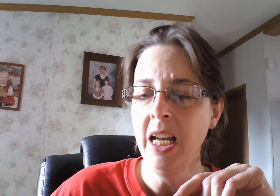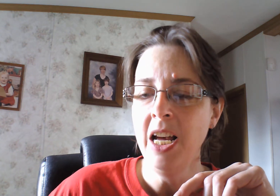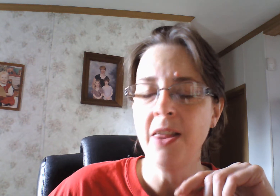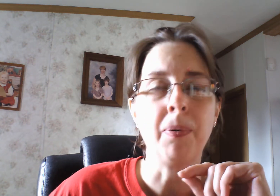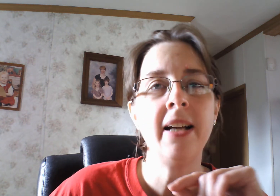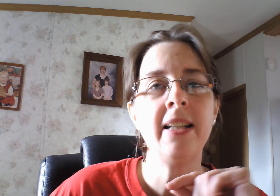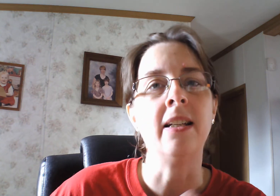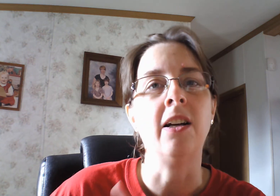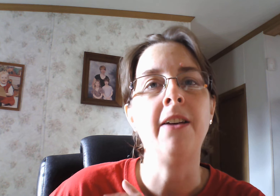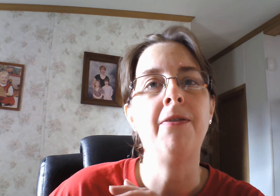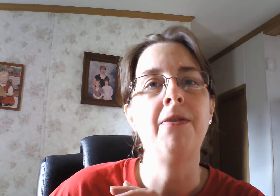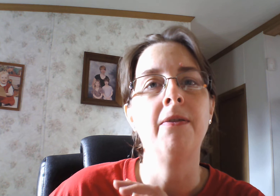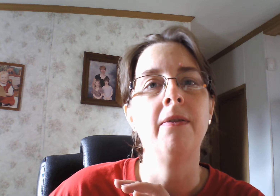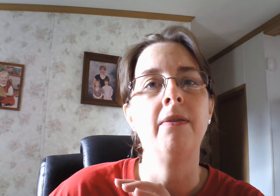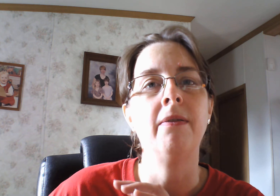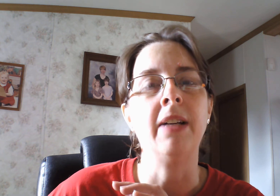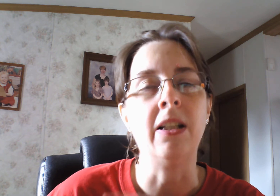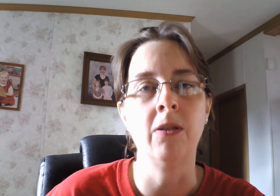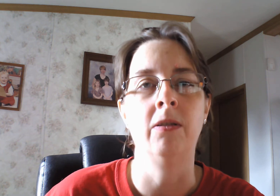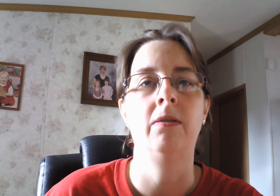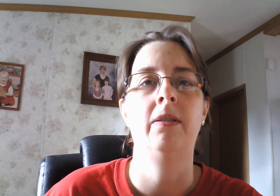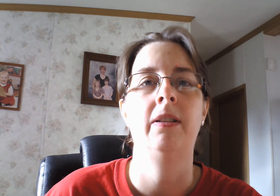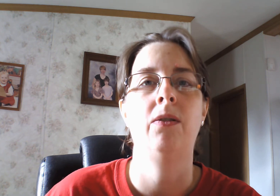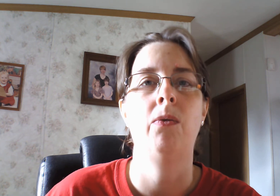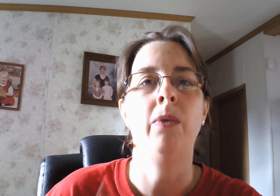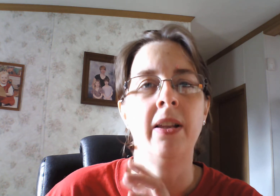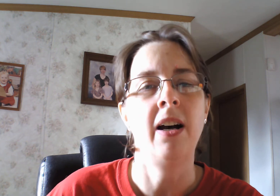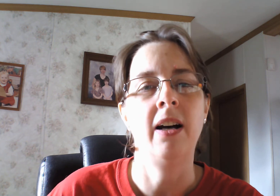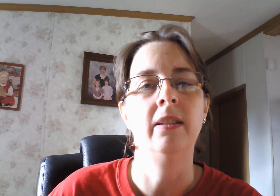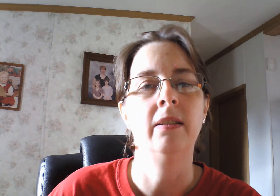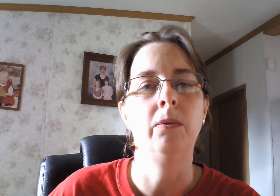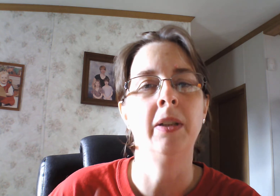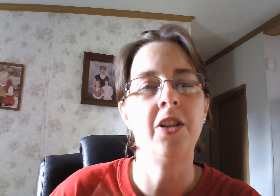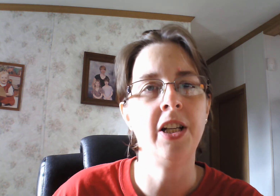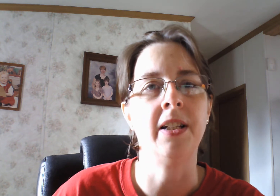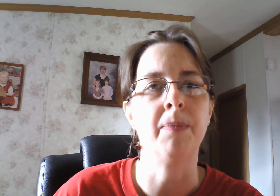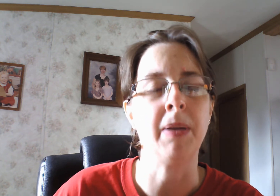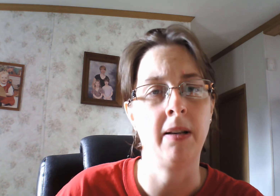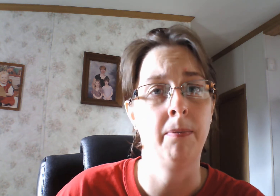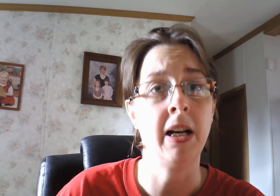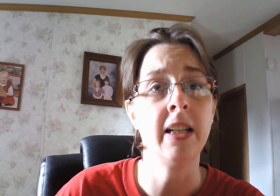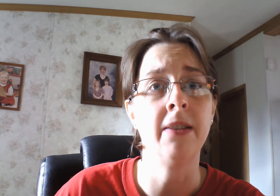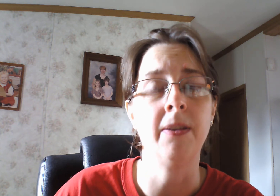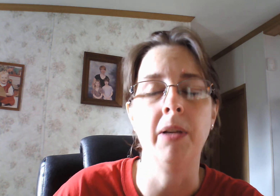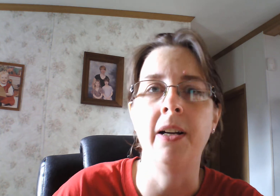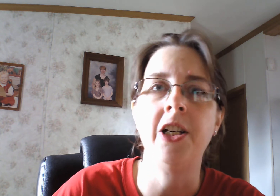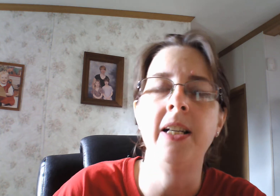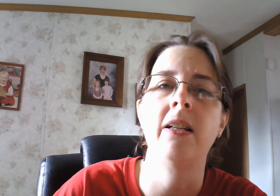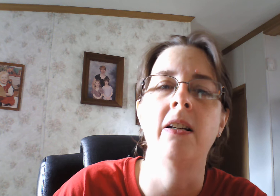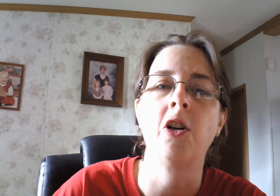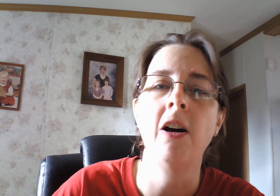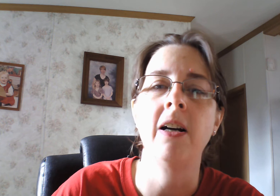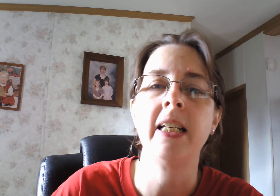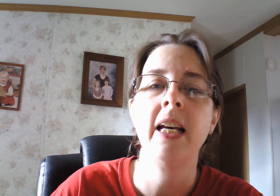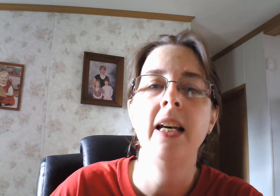the prize is life eternal with God, with Jesus, because of the blood of Jesus on the cross.